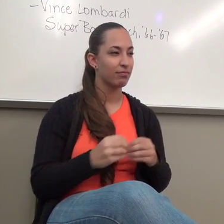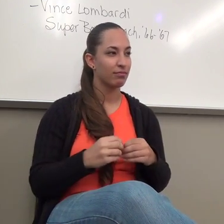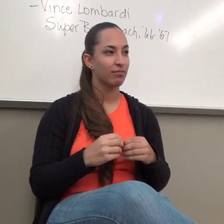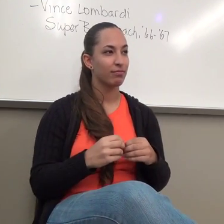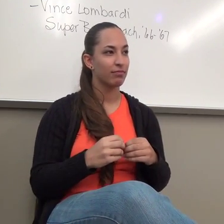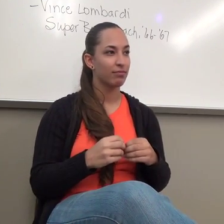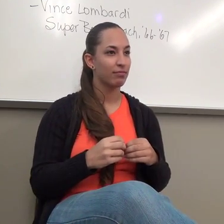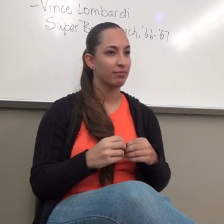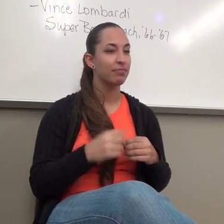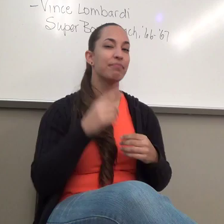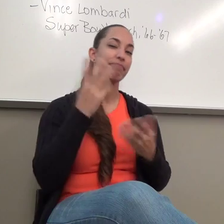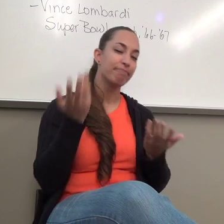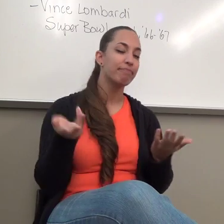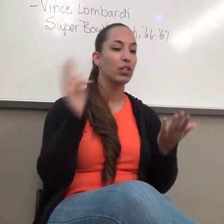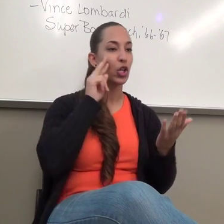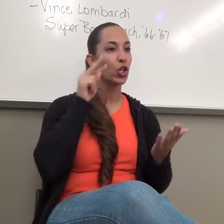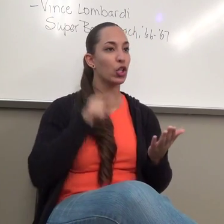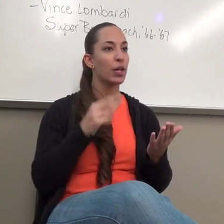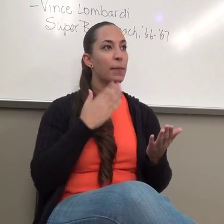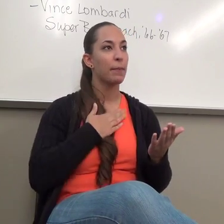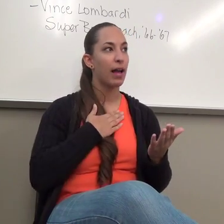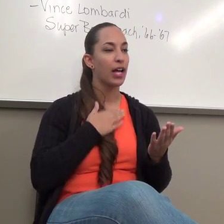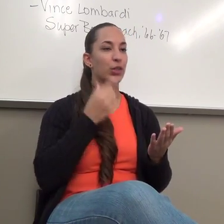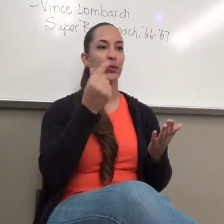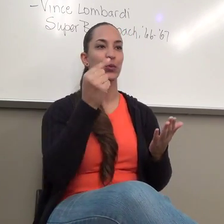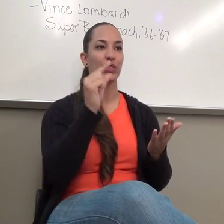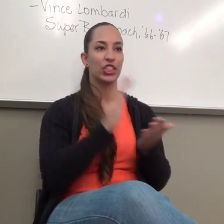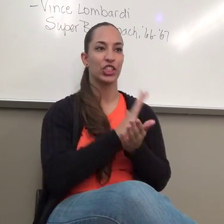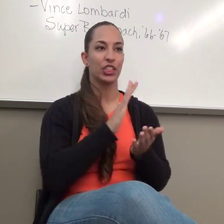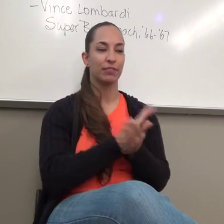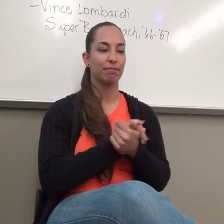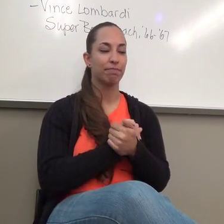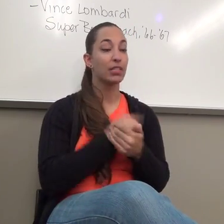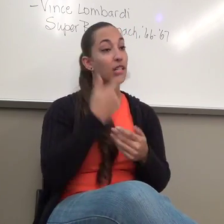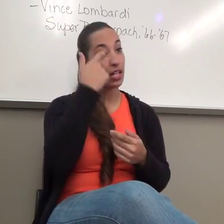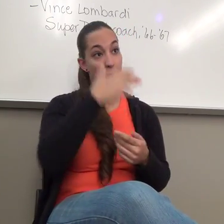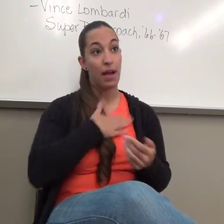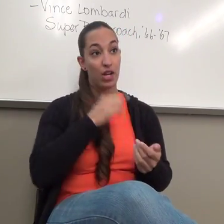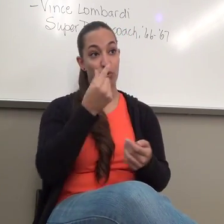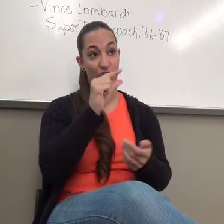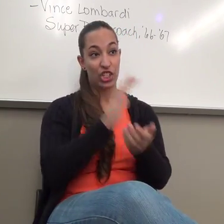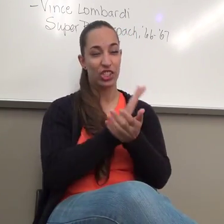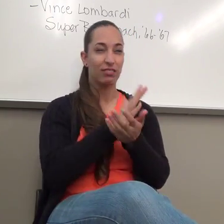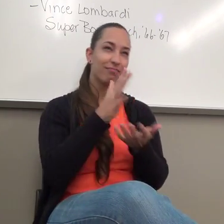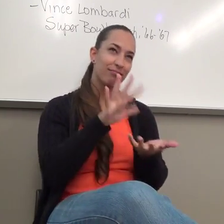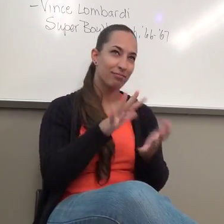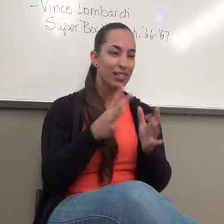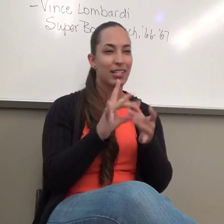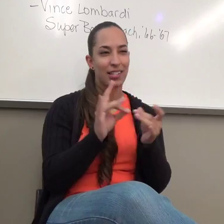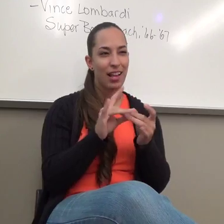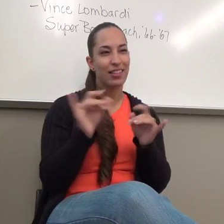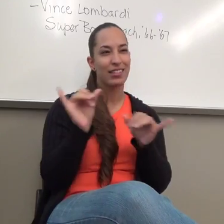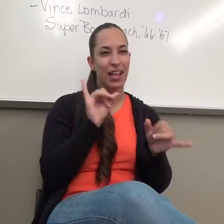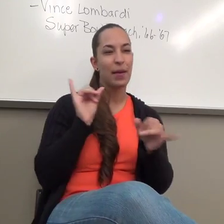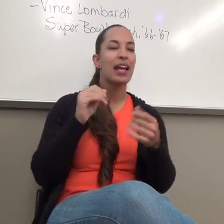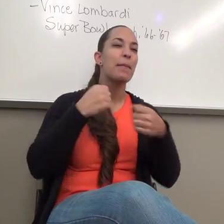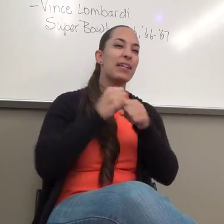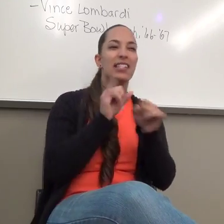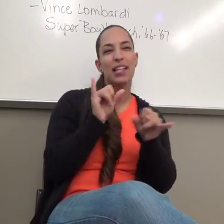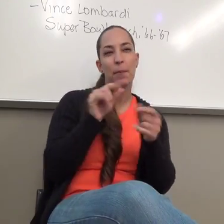Let's look at my green sheet, because my green sheet basically says the same thing. Without having, I actually hadn't read this quote